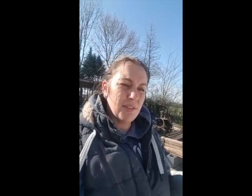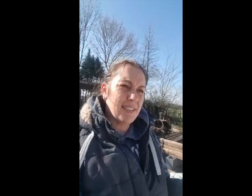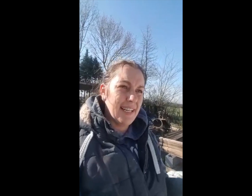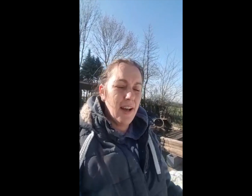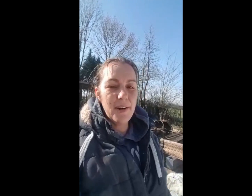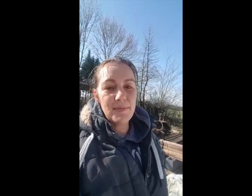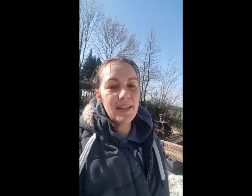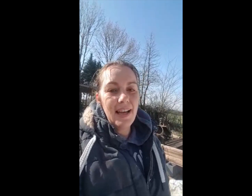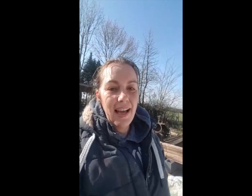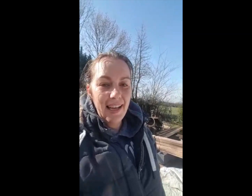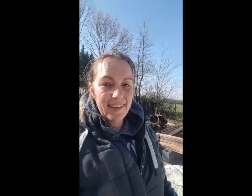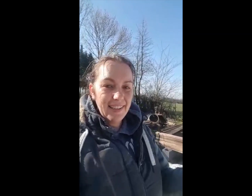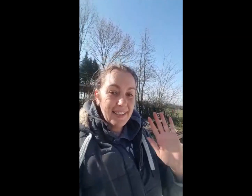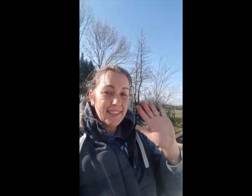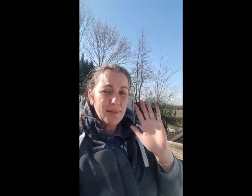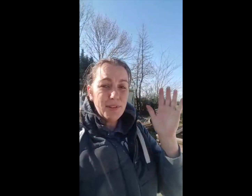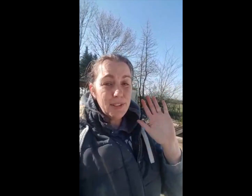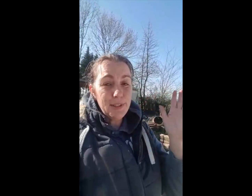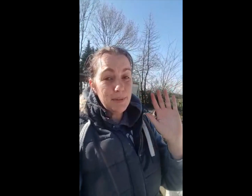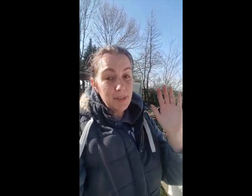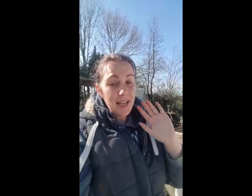stay at home, and see you all soon. Bye.